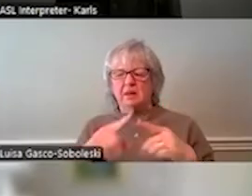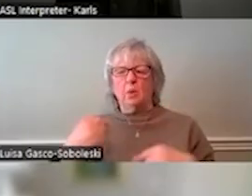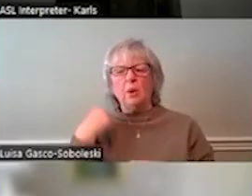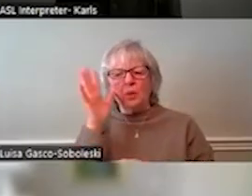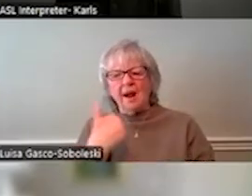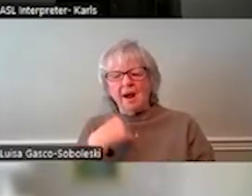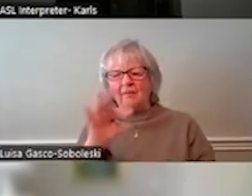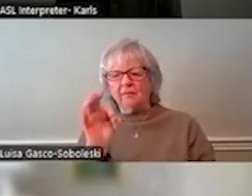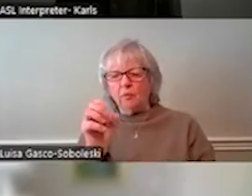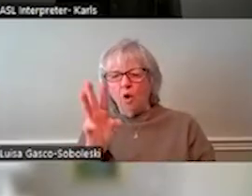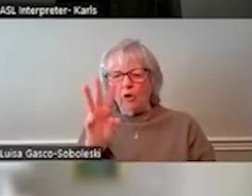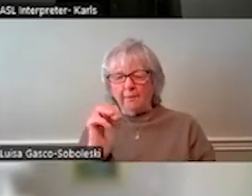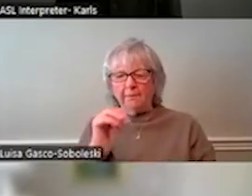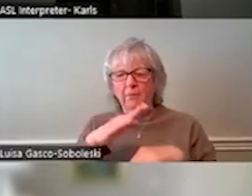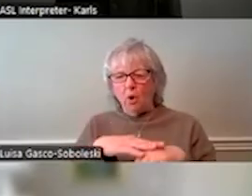and trainings.